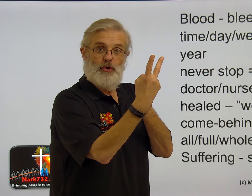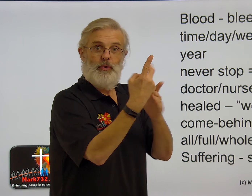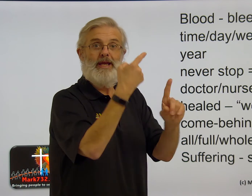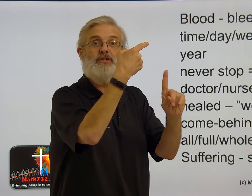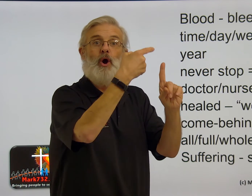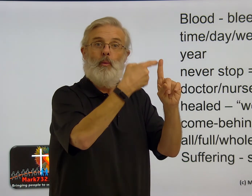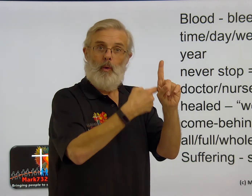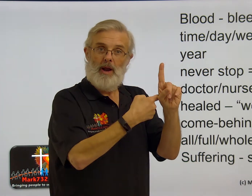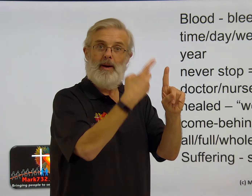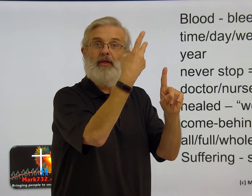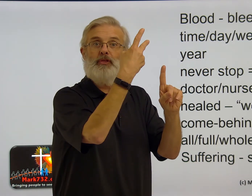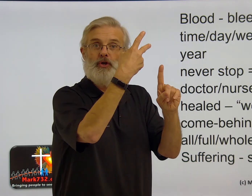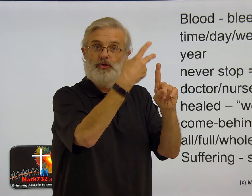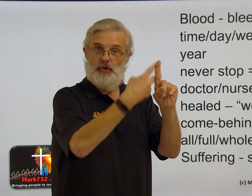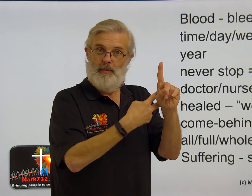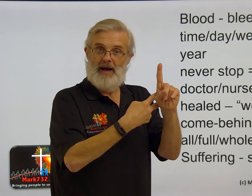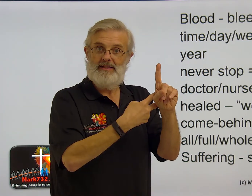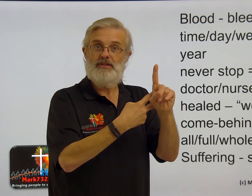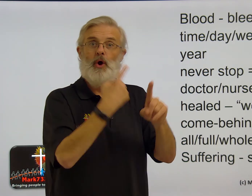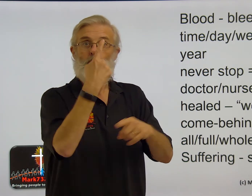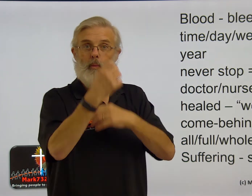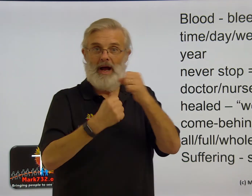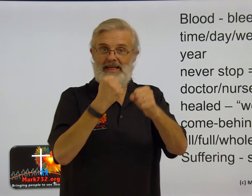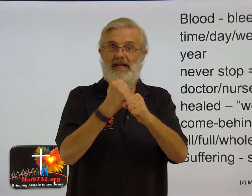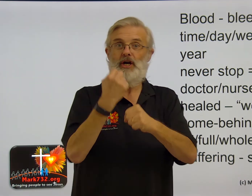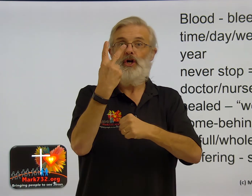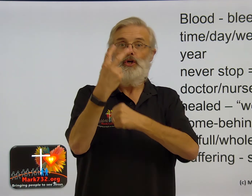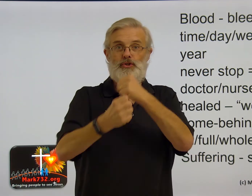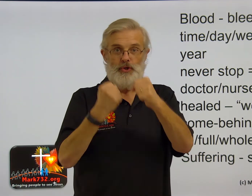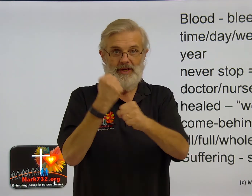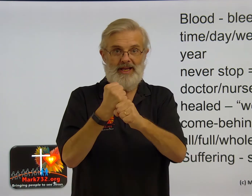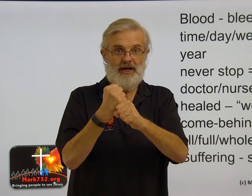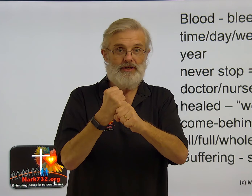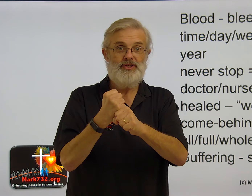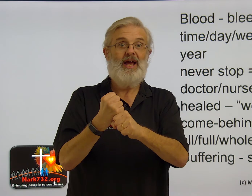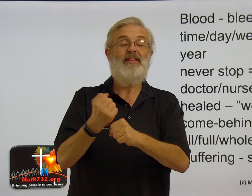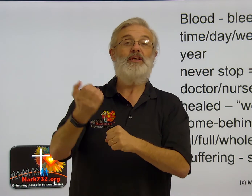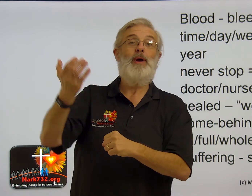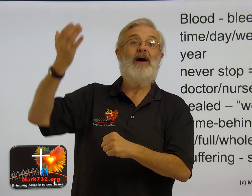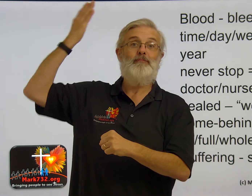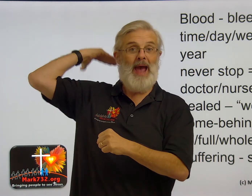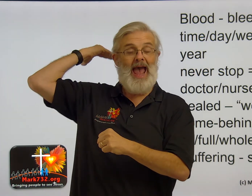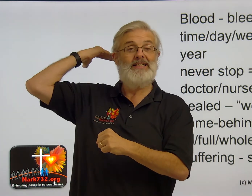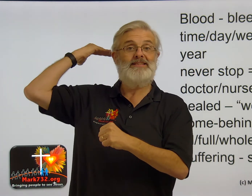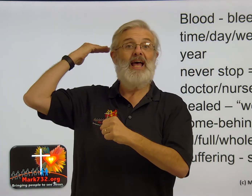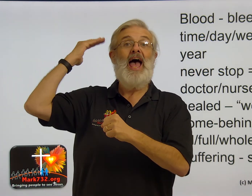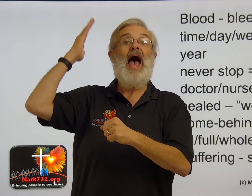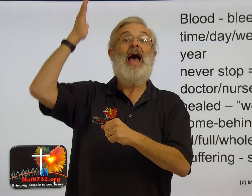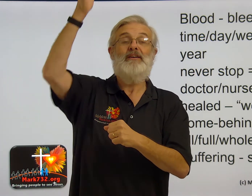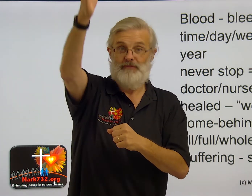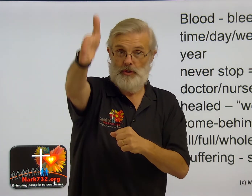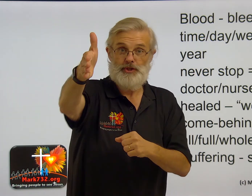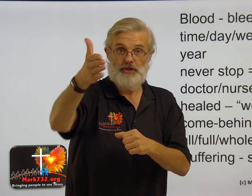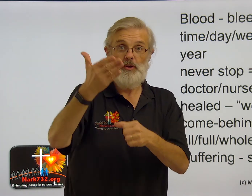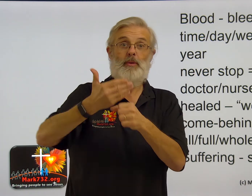weeks, 1 month, 2 months, 1 year, 2 years. And then you have past and future. So the past